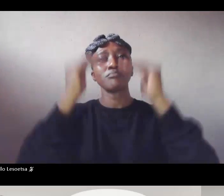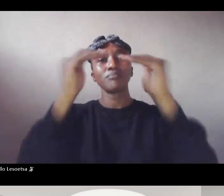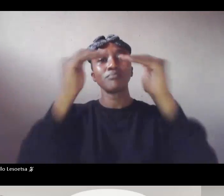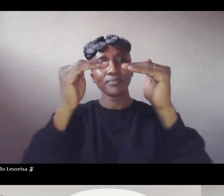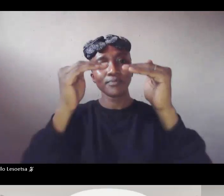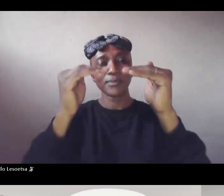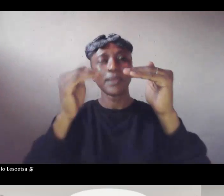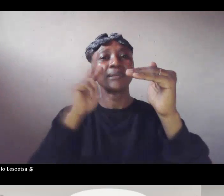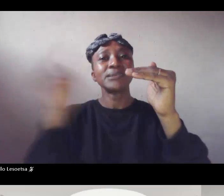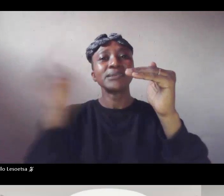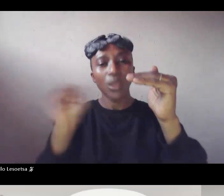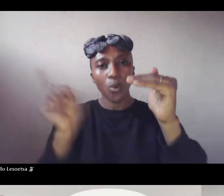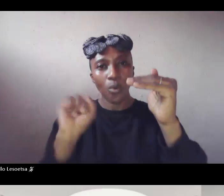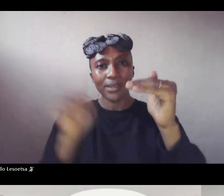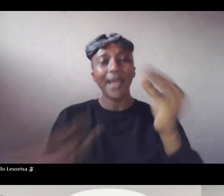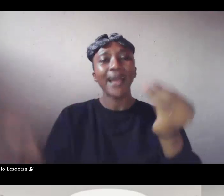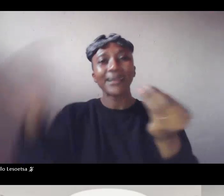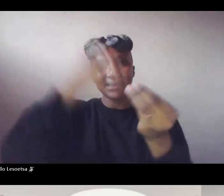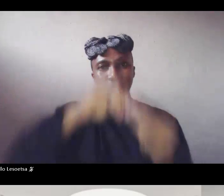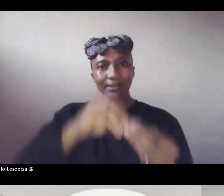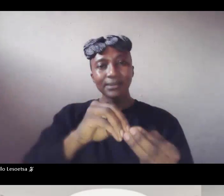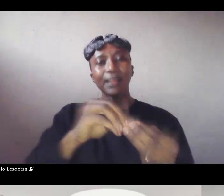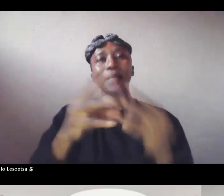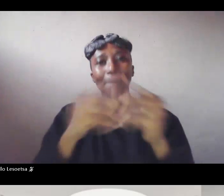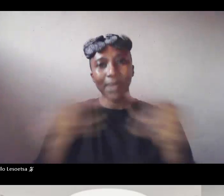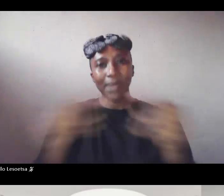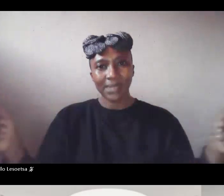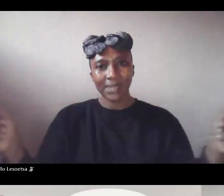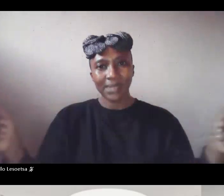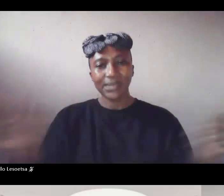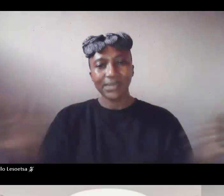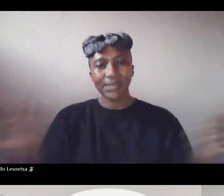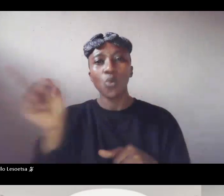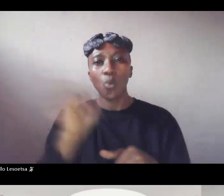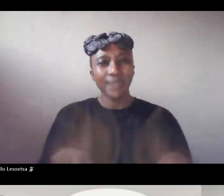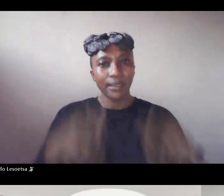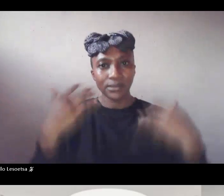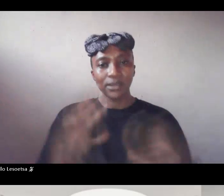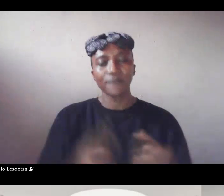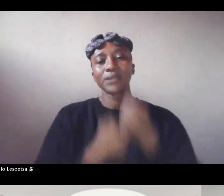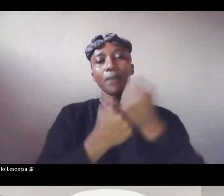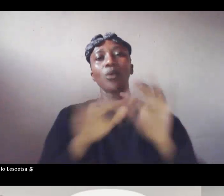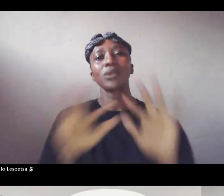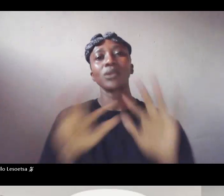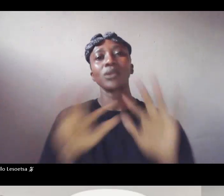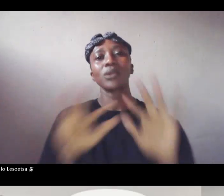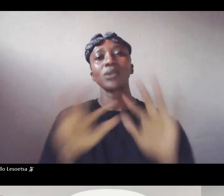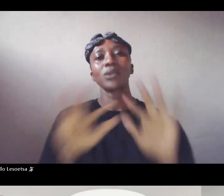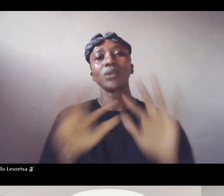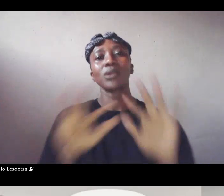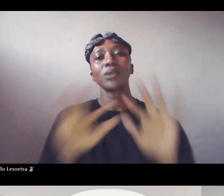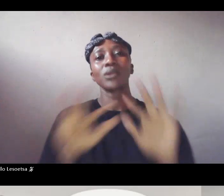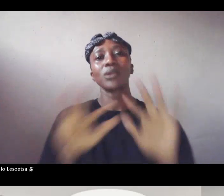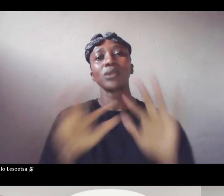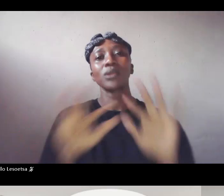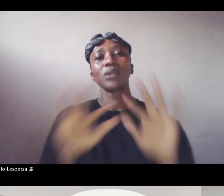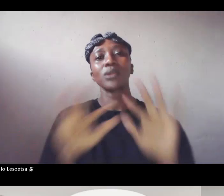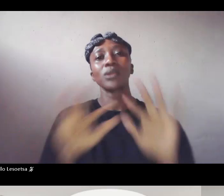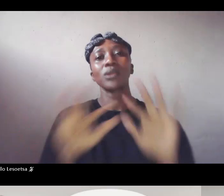the intensive support, meaning that that's whereby we can look at the student who